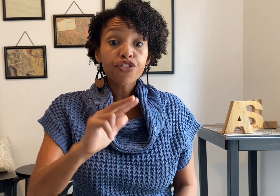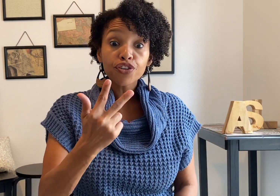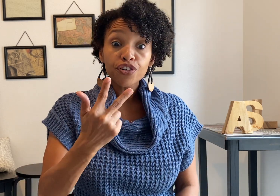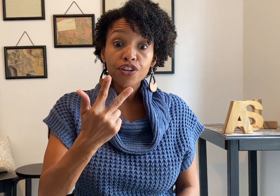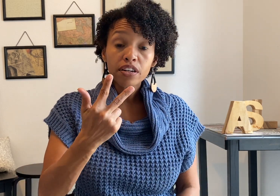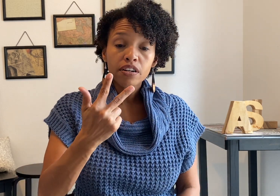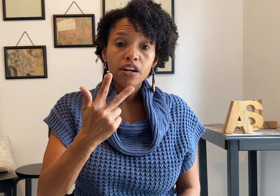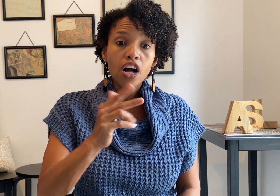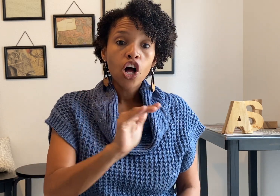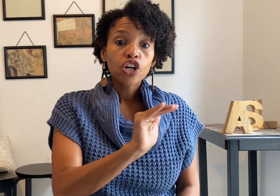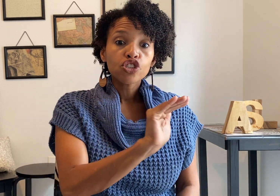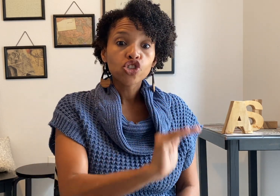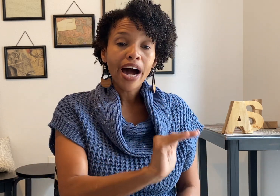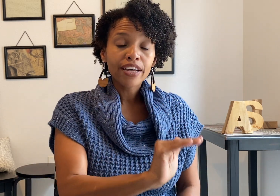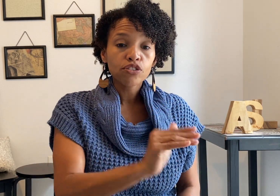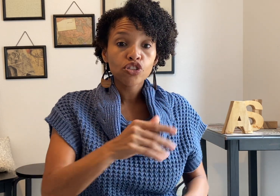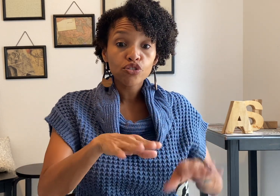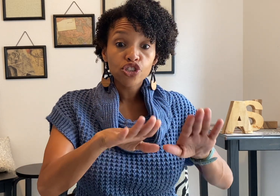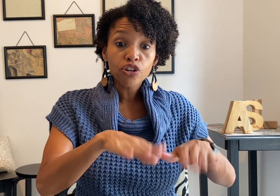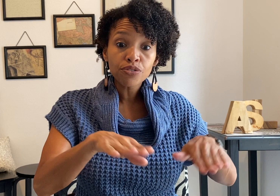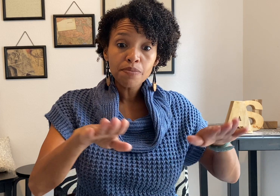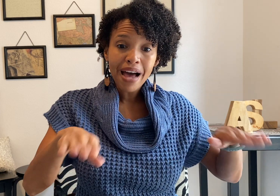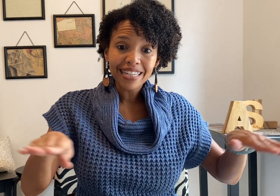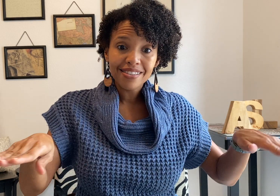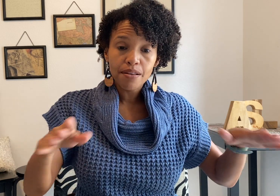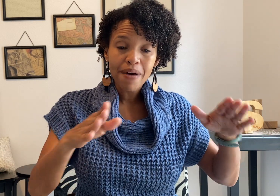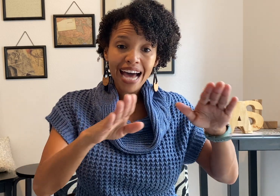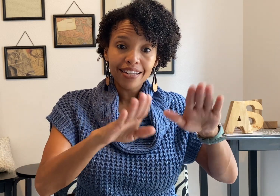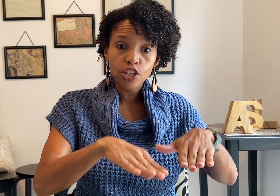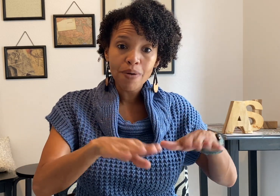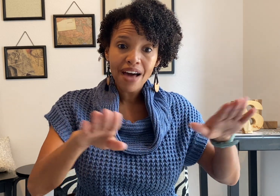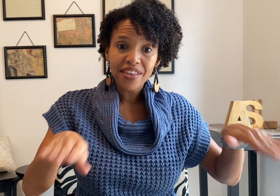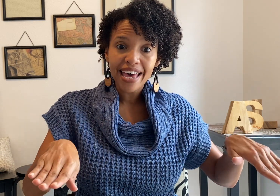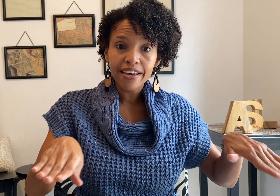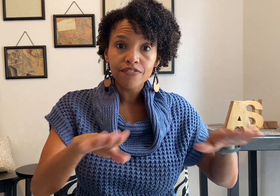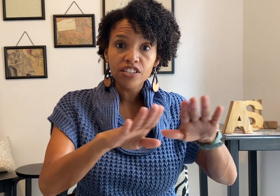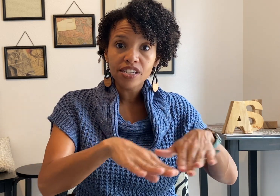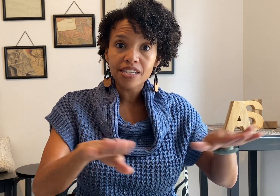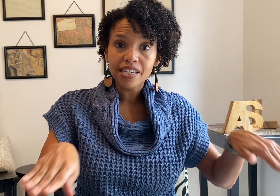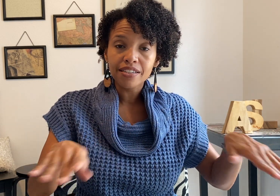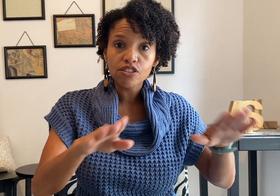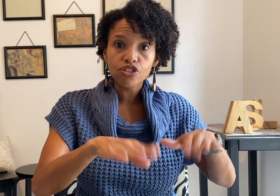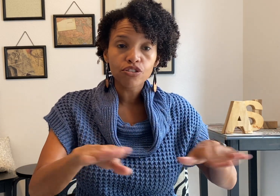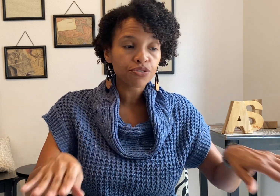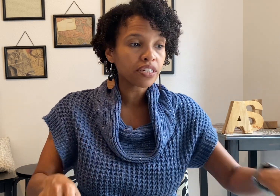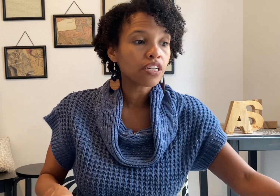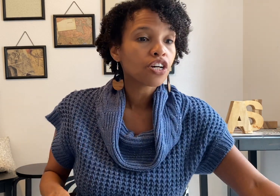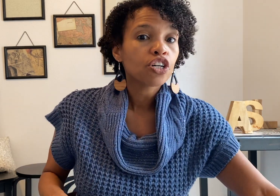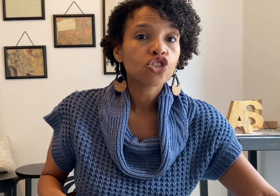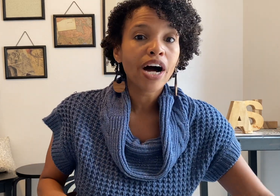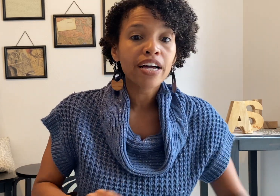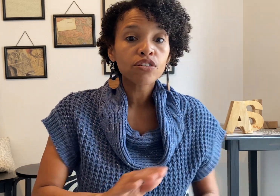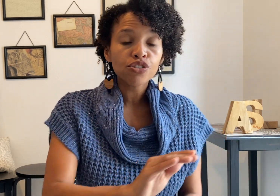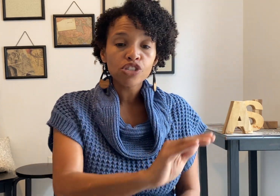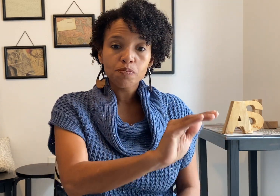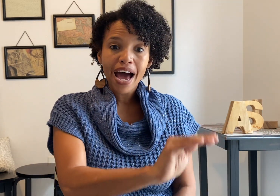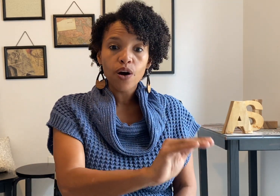third, child. So children, you pat the head of the kids, children. Child, you just pat